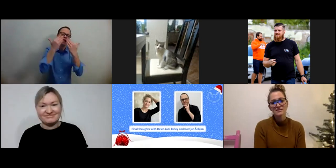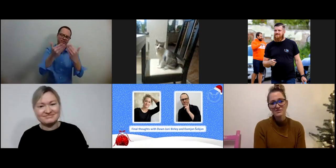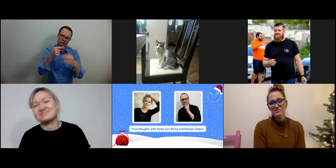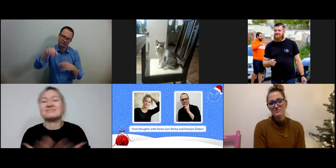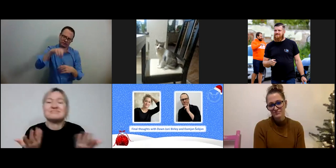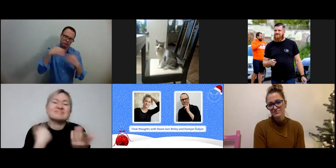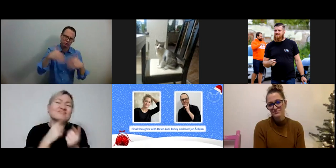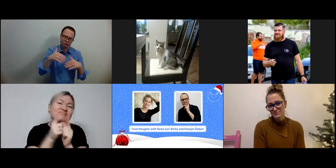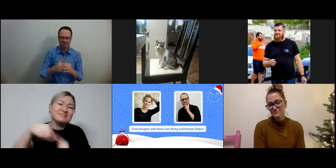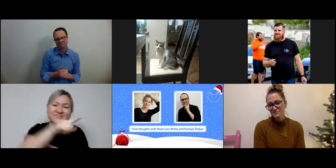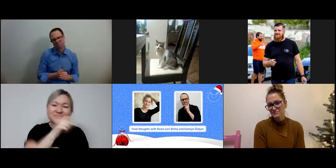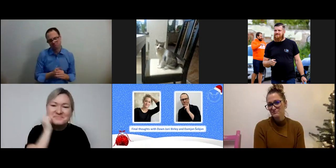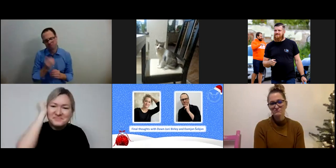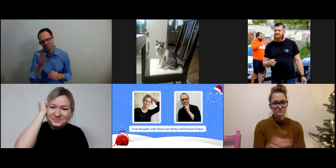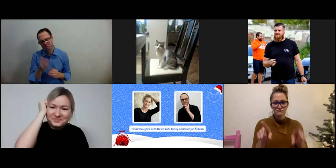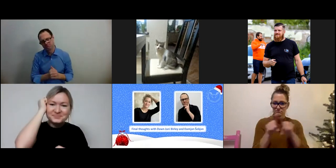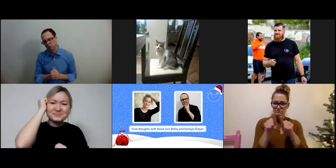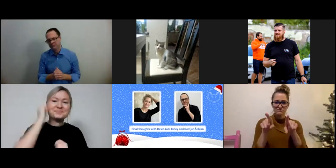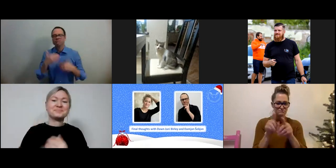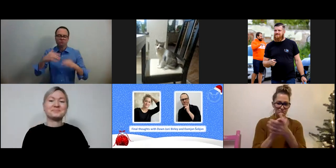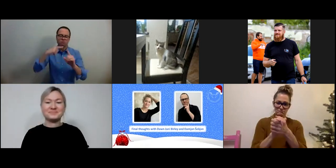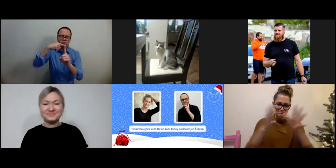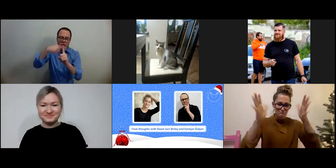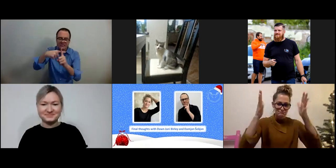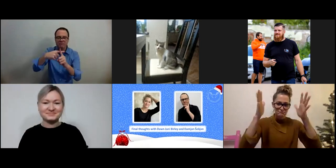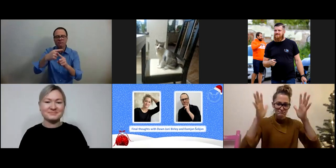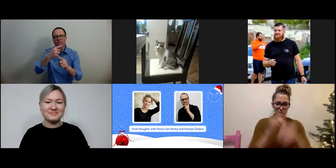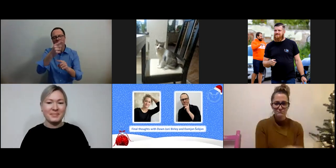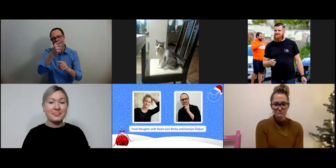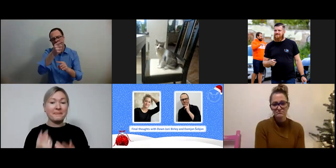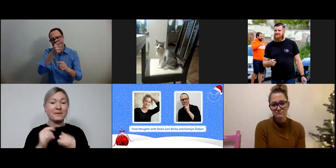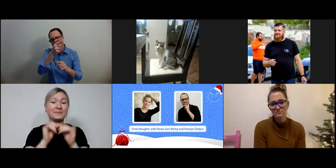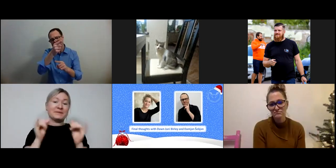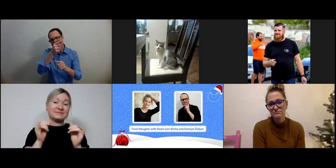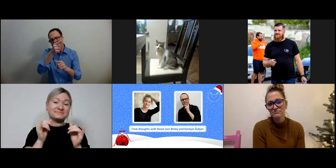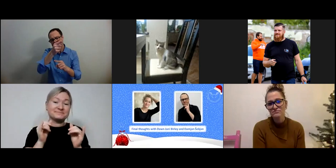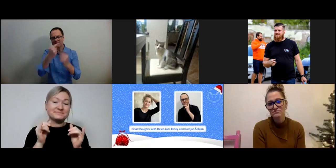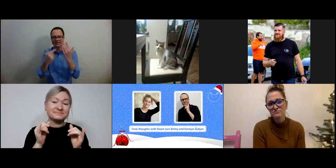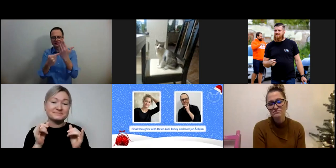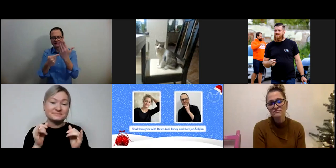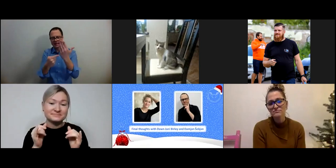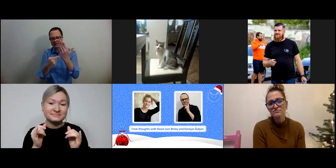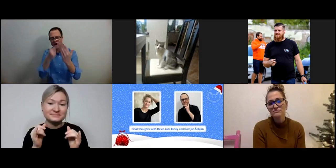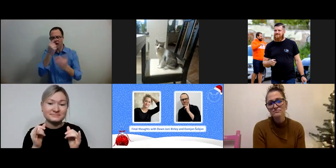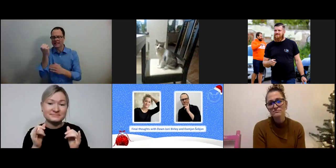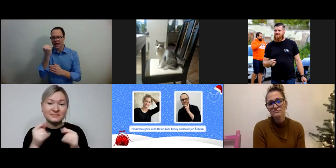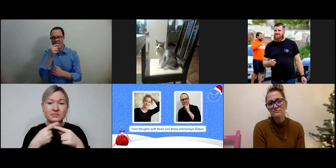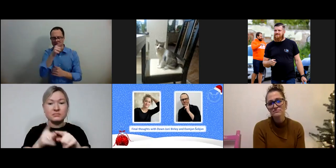and to not want to give up, and I'm so grateful to all the volunteer deaf interpreters